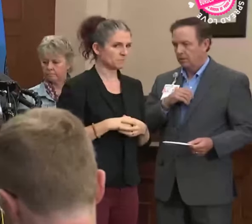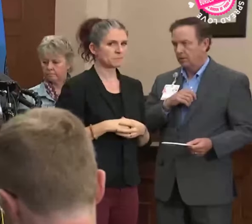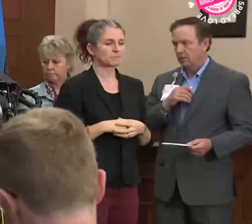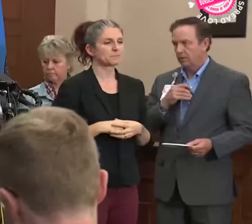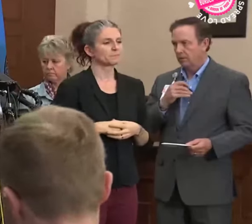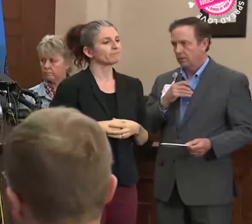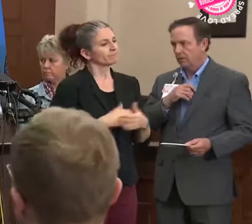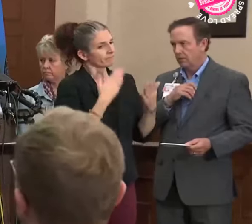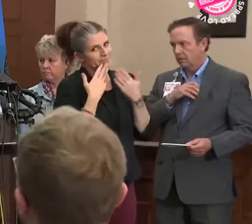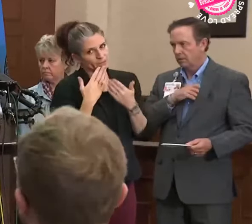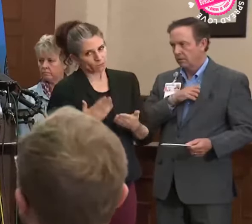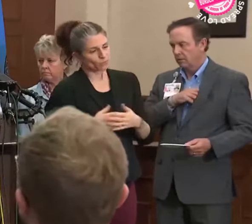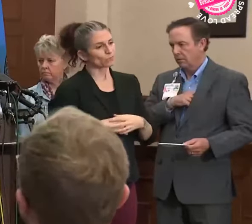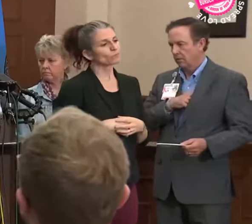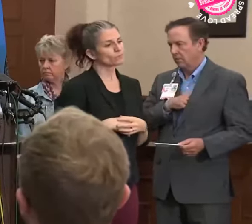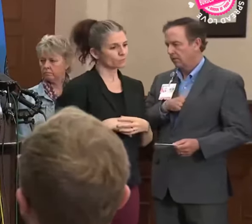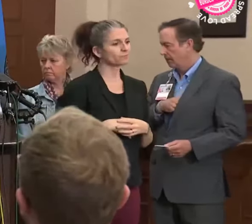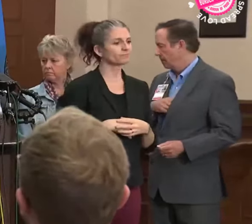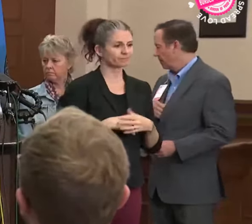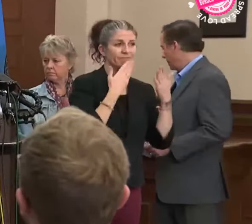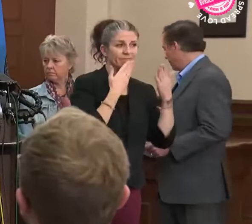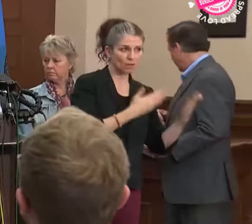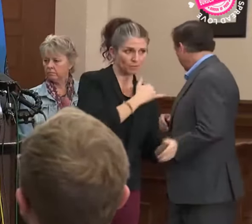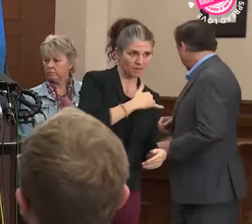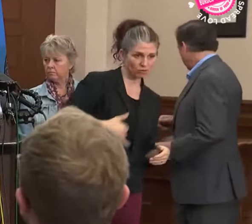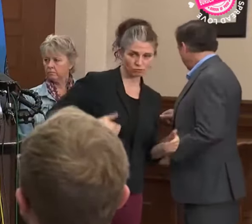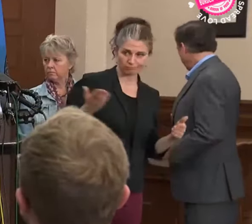Thank you, Senator. Thank you to Mayor Schleen as well.